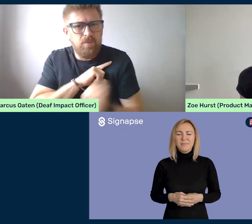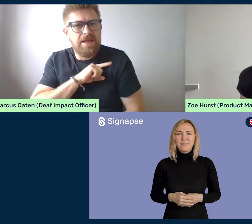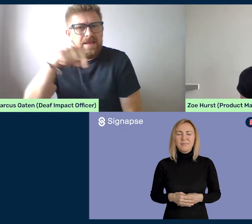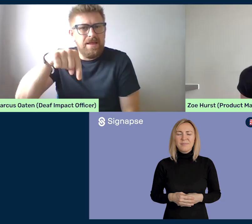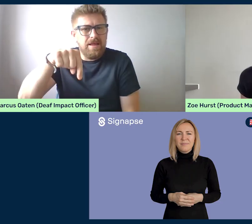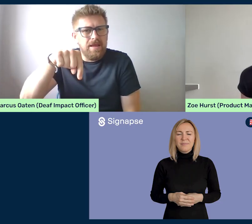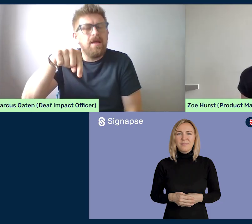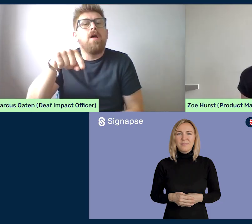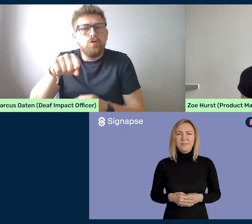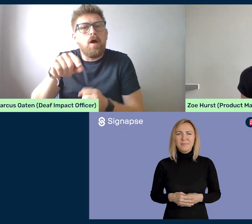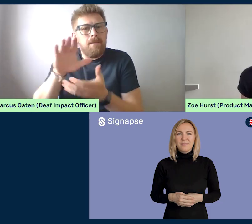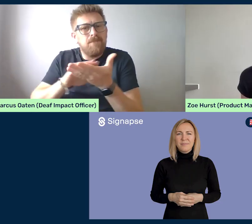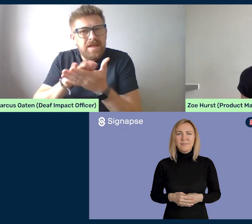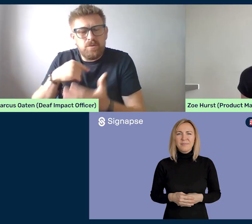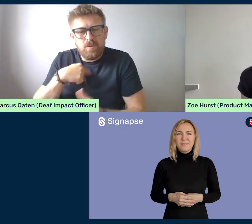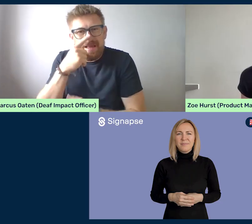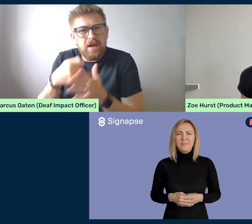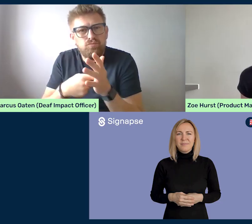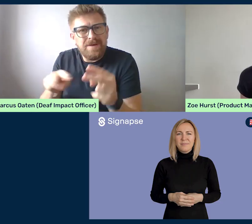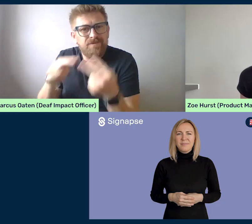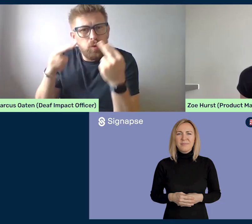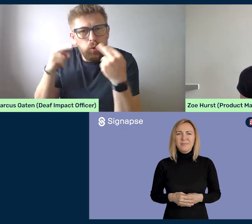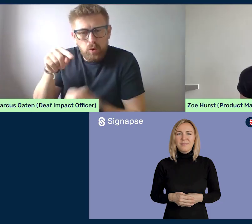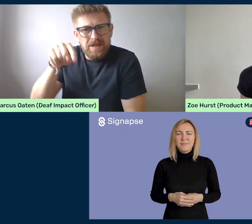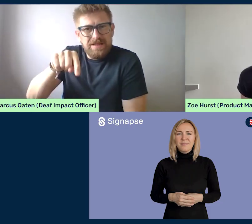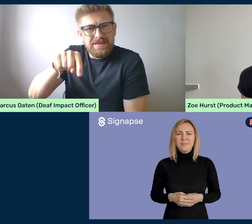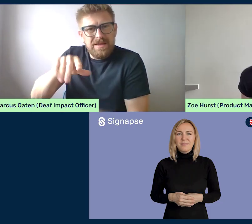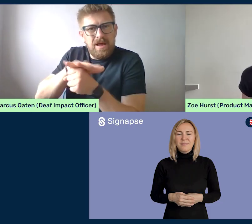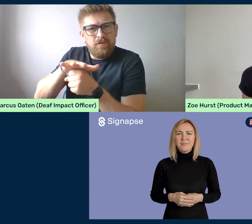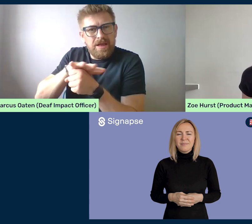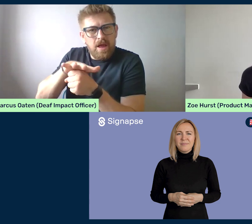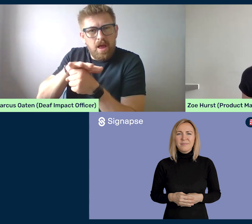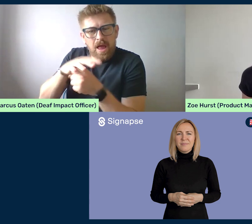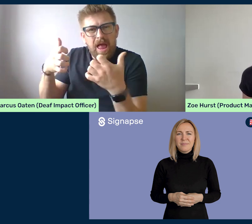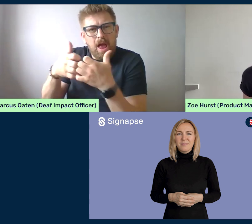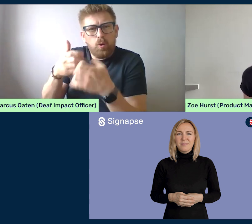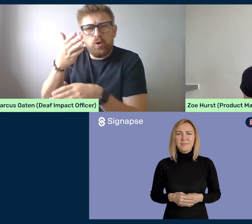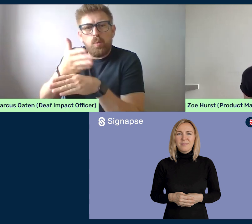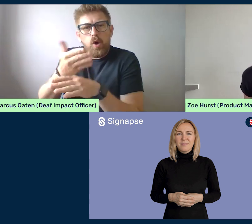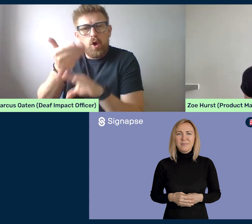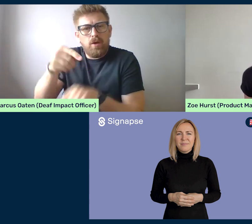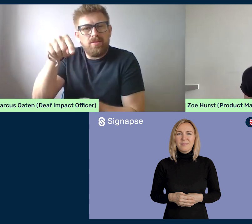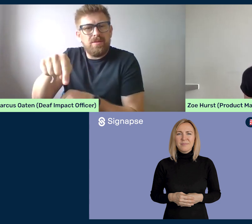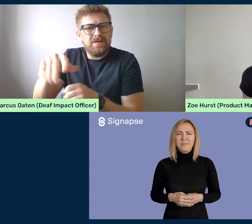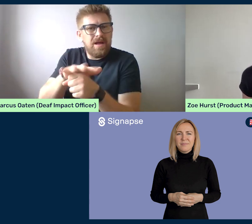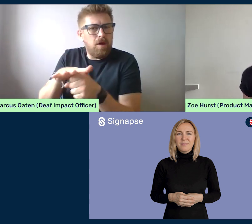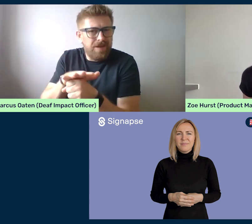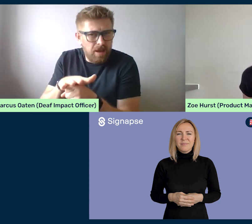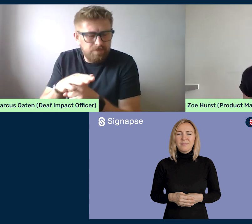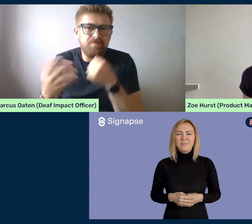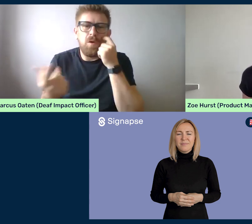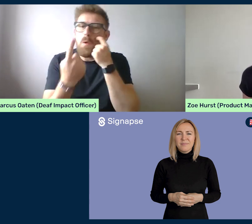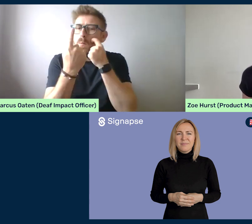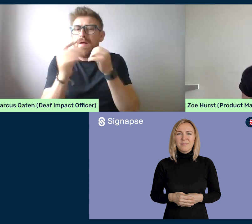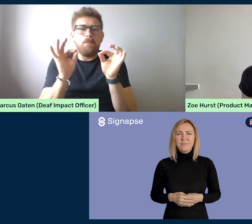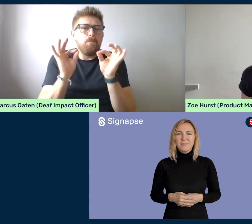need to redo it? We really need Yeah. to unpick why they don't get it first time. and then we can review it and